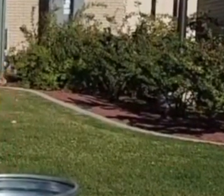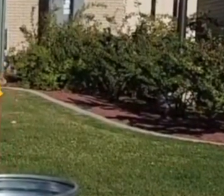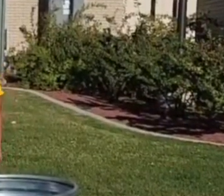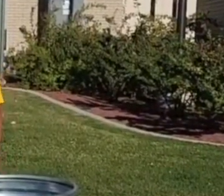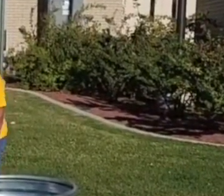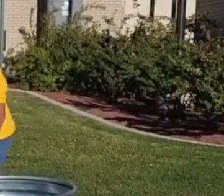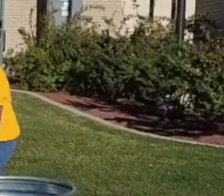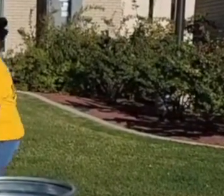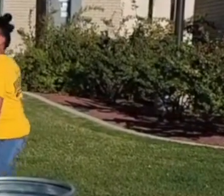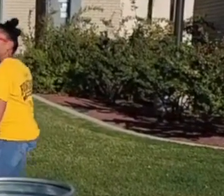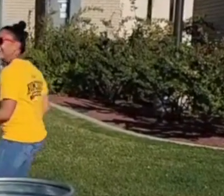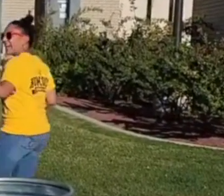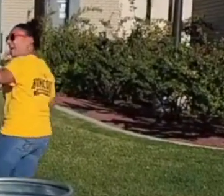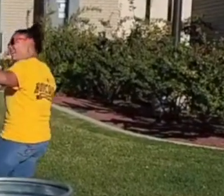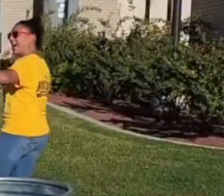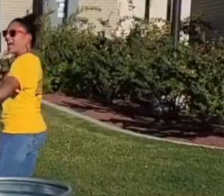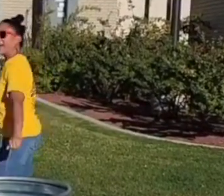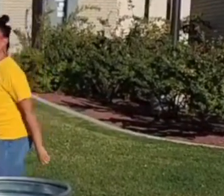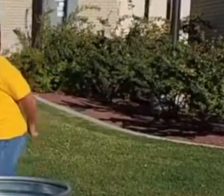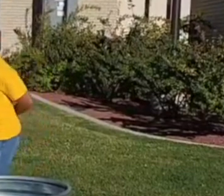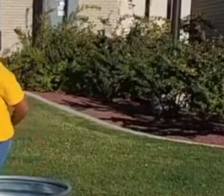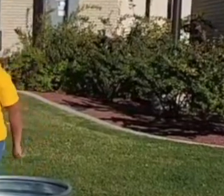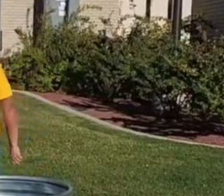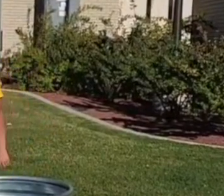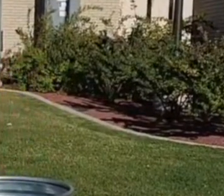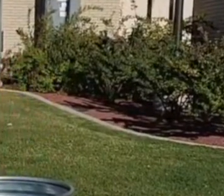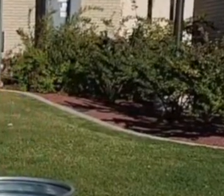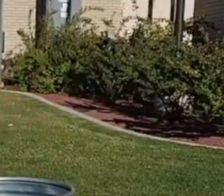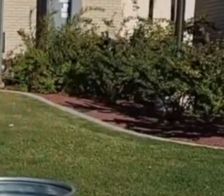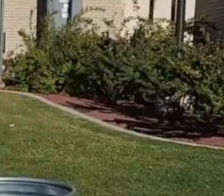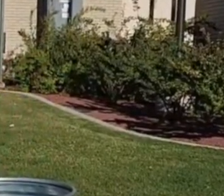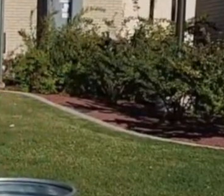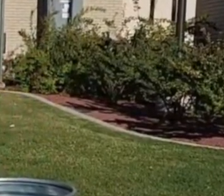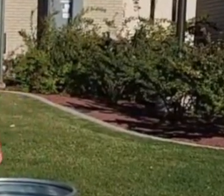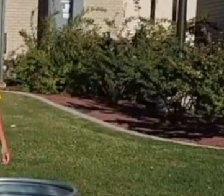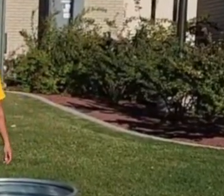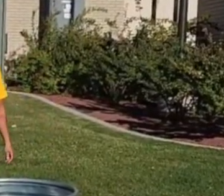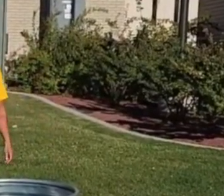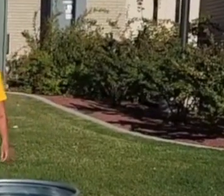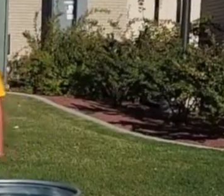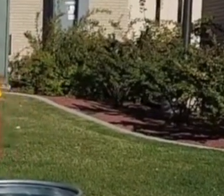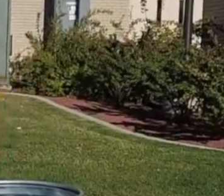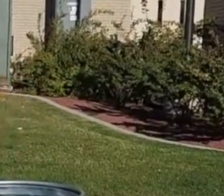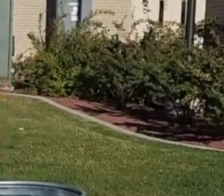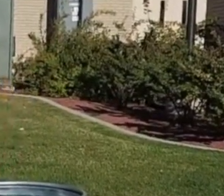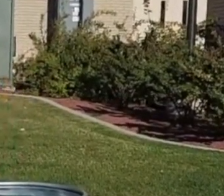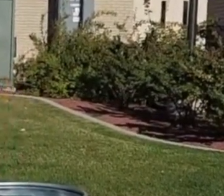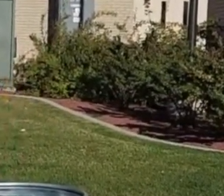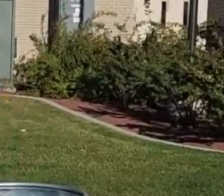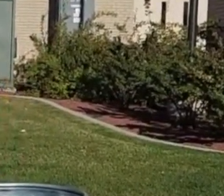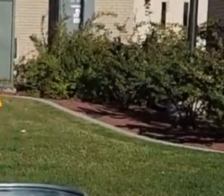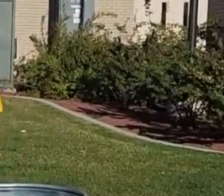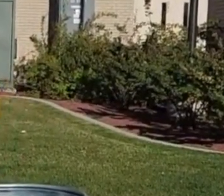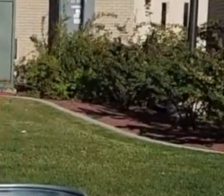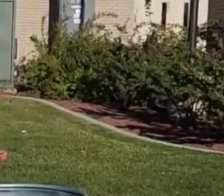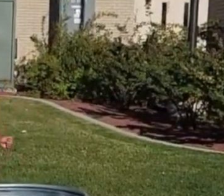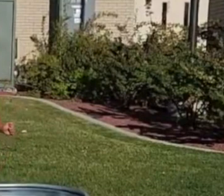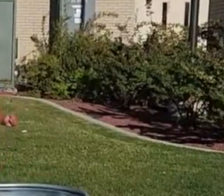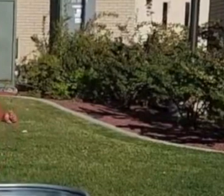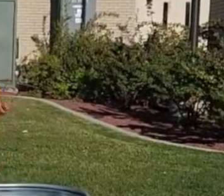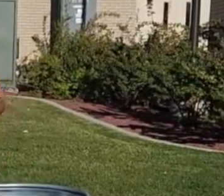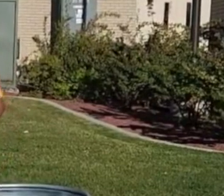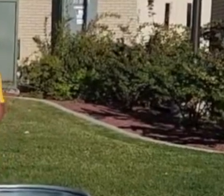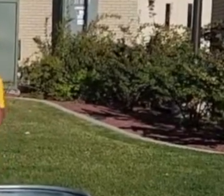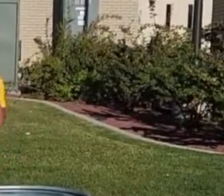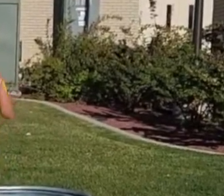What? Down in our hearts. Okay. Yeah. Woo! Okay, ladies, joy in our hearts on October 19th. We cannot wait